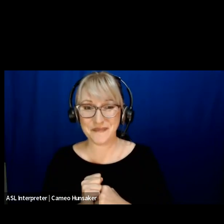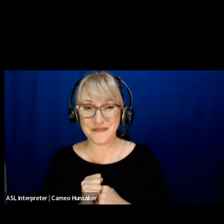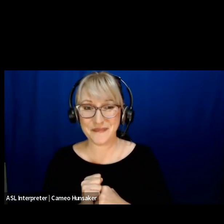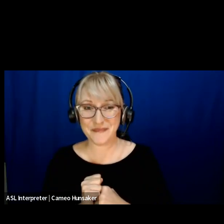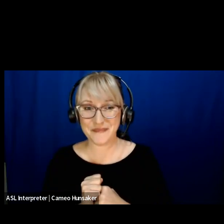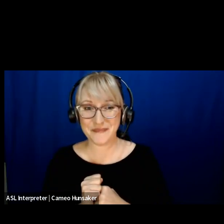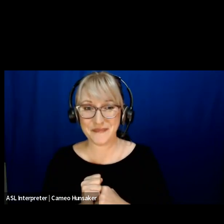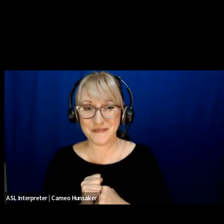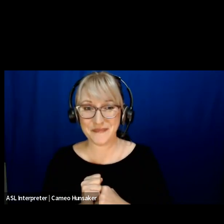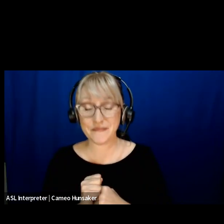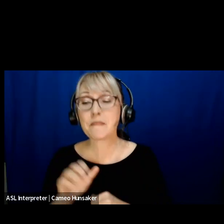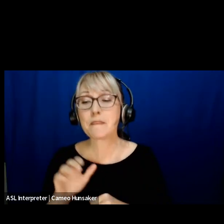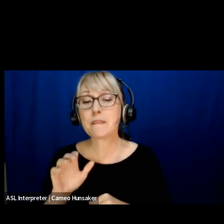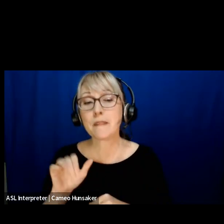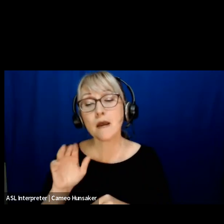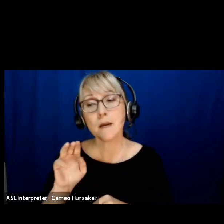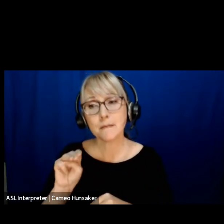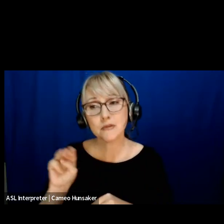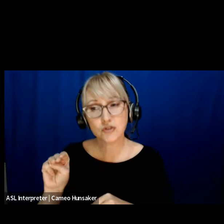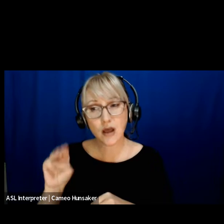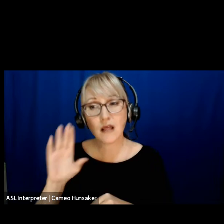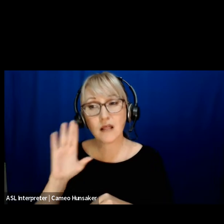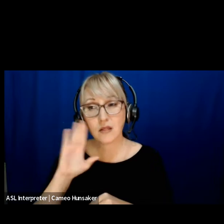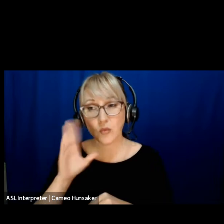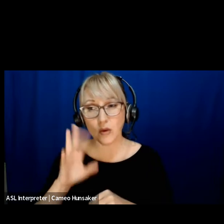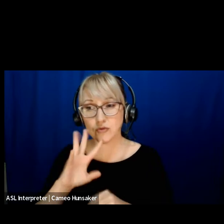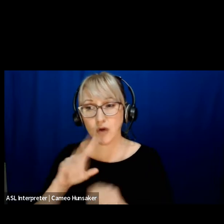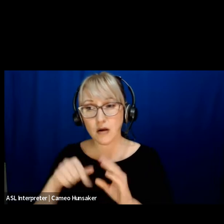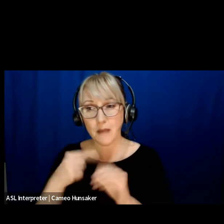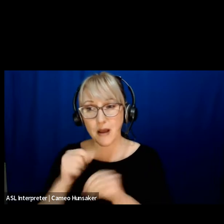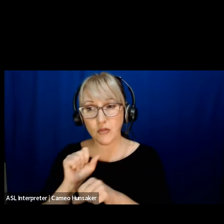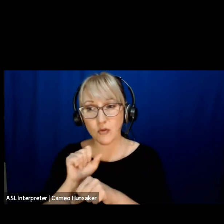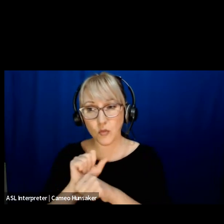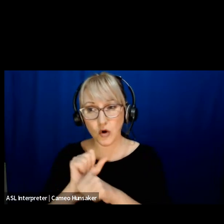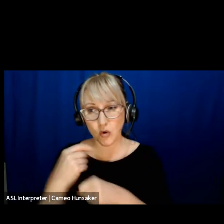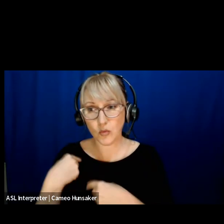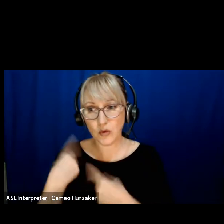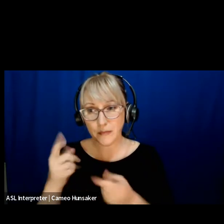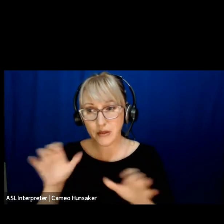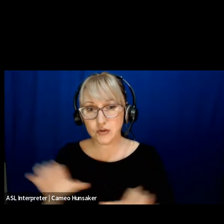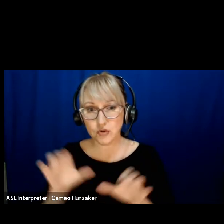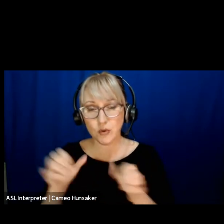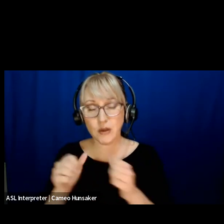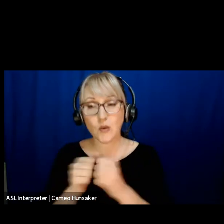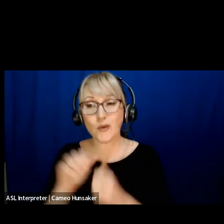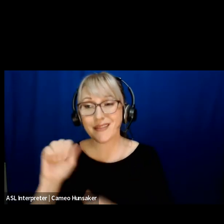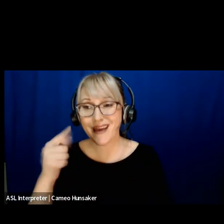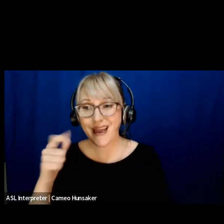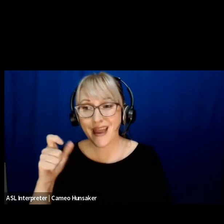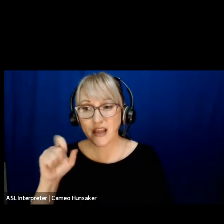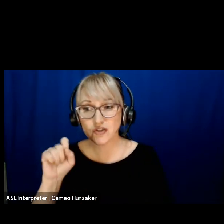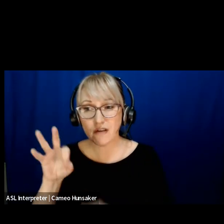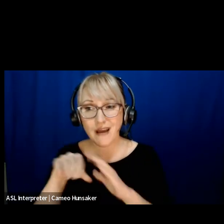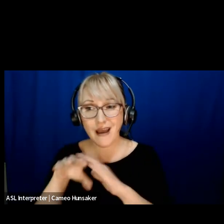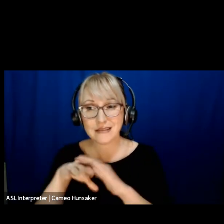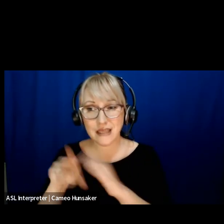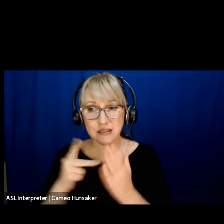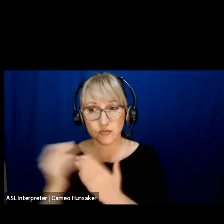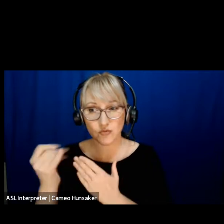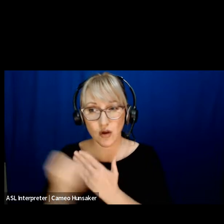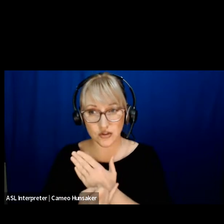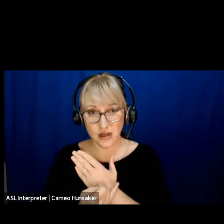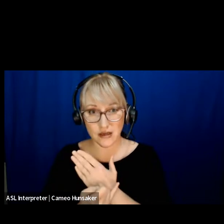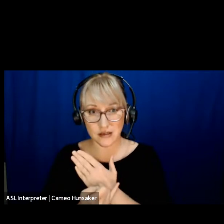and then Michelle will talk about the work that we have been doing with the Age of Access project. And this is an